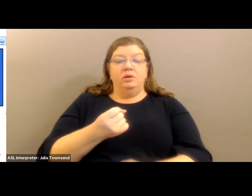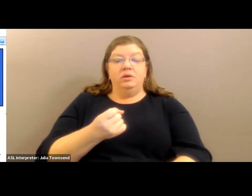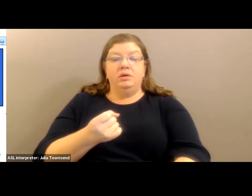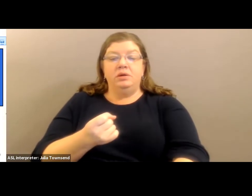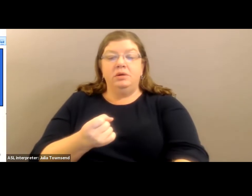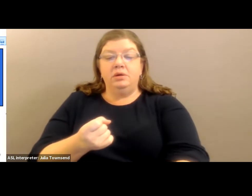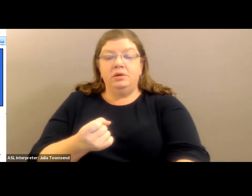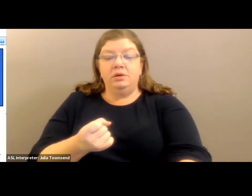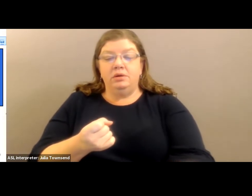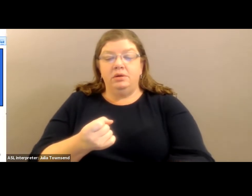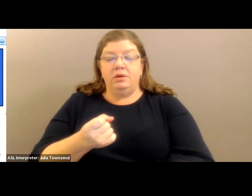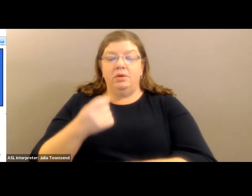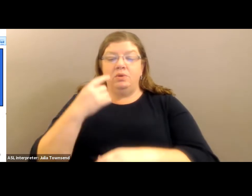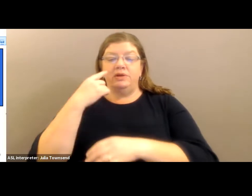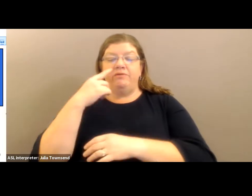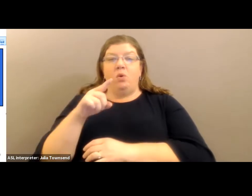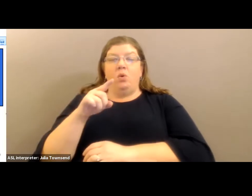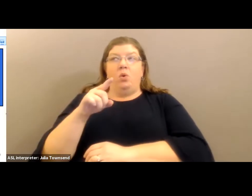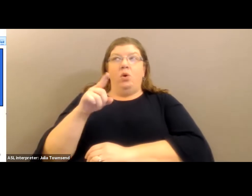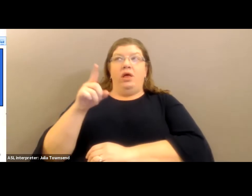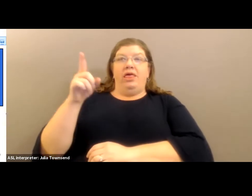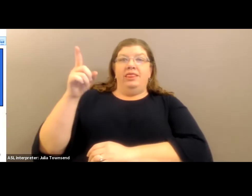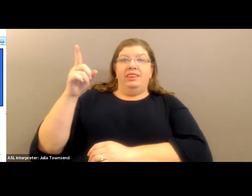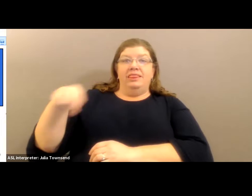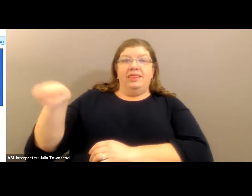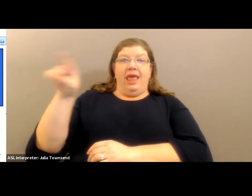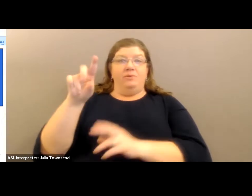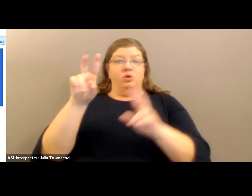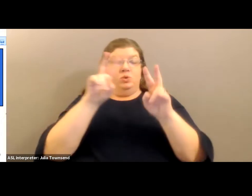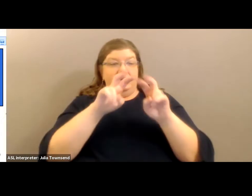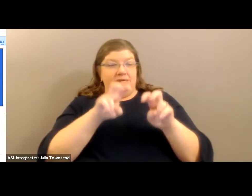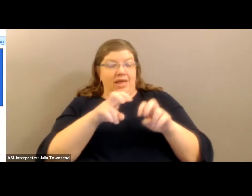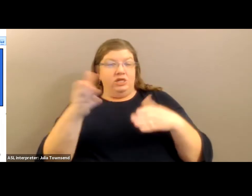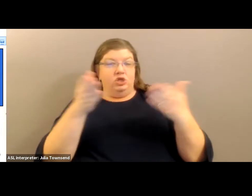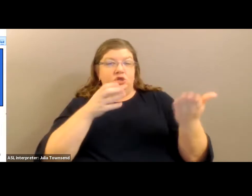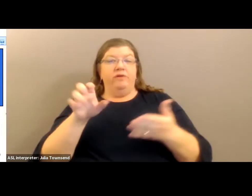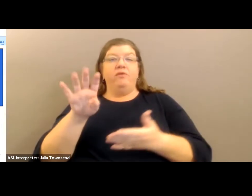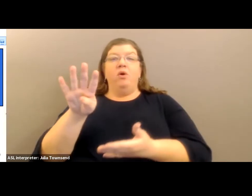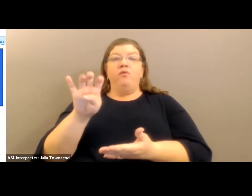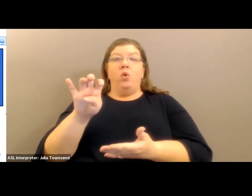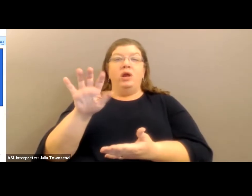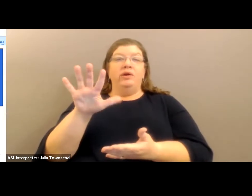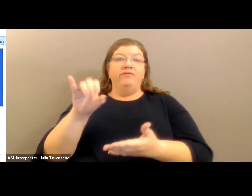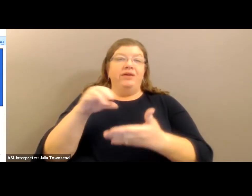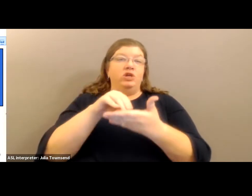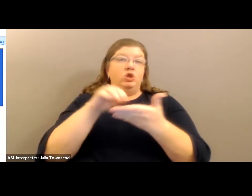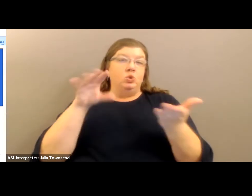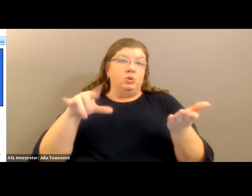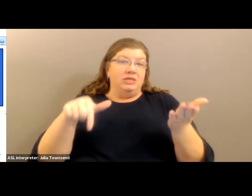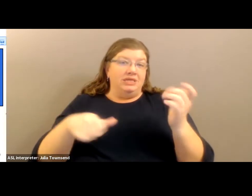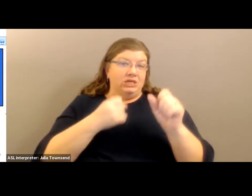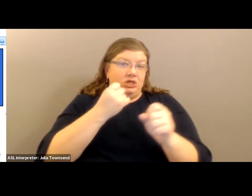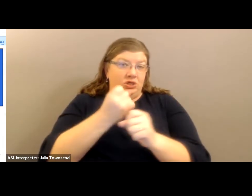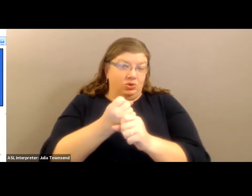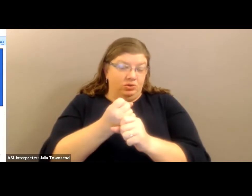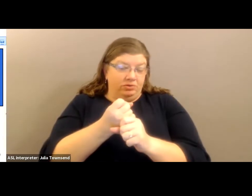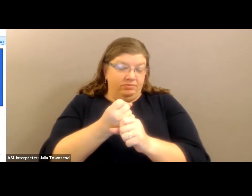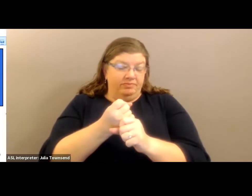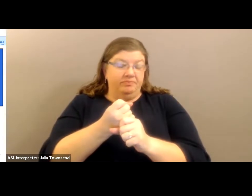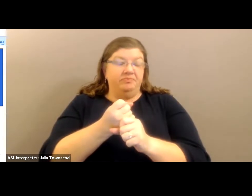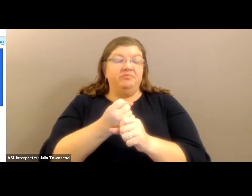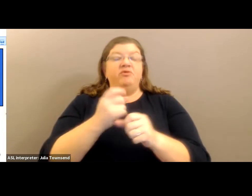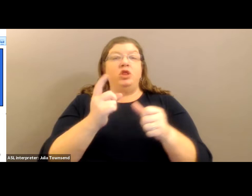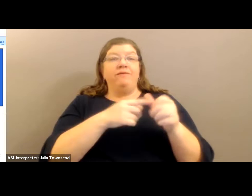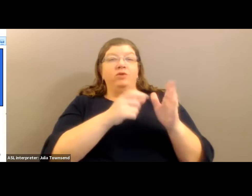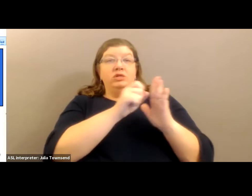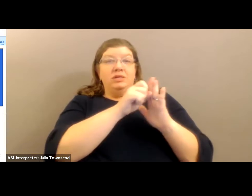was for them to assess and serve 450 students this school year. As of the first semester,